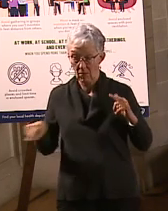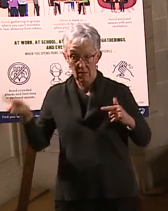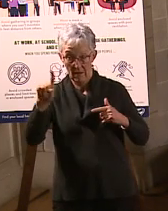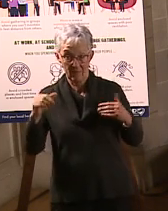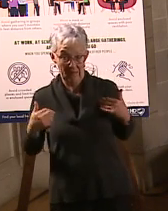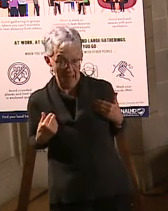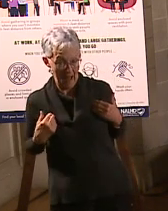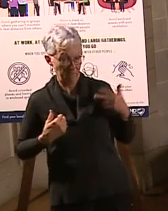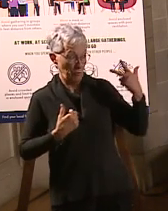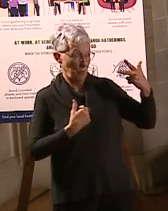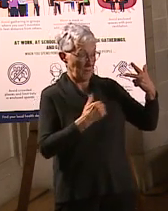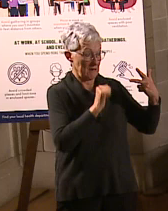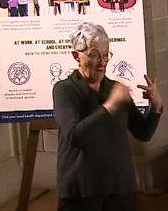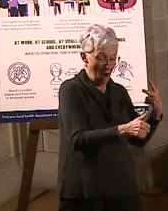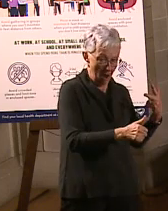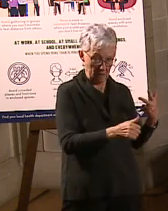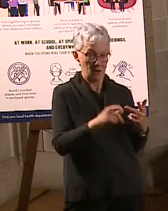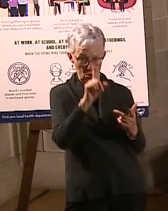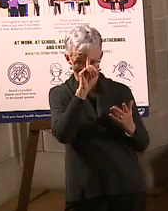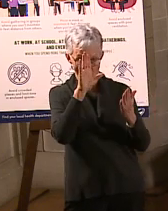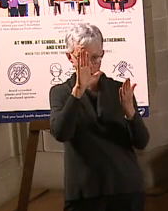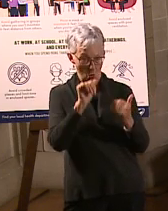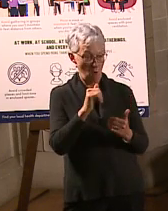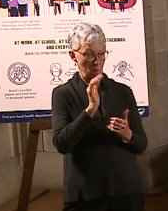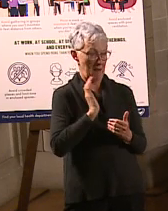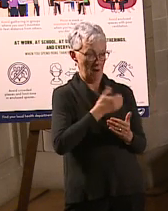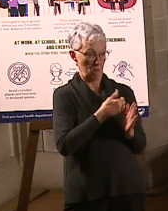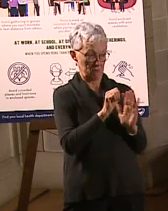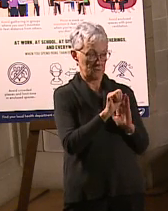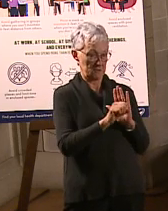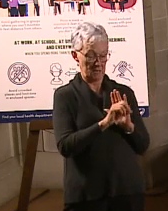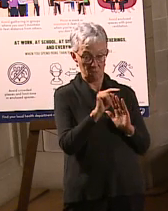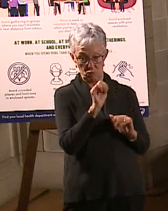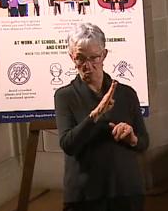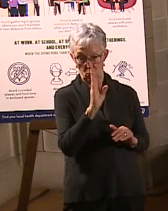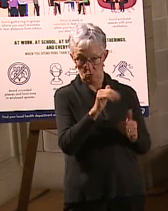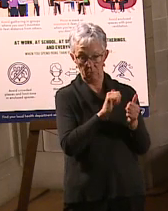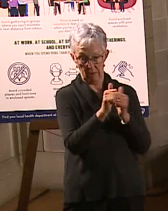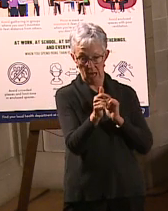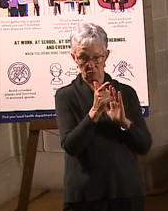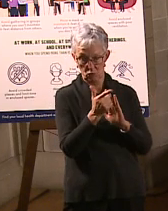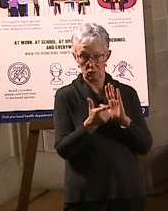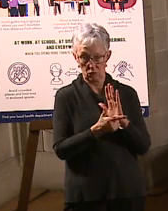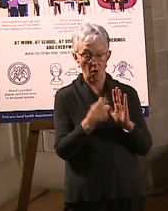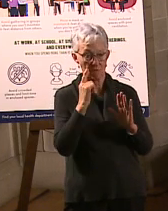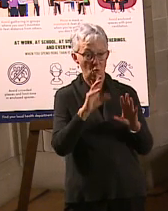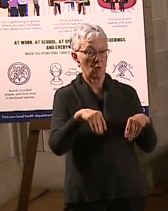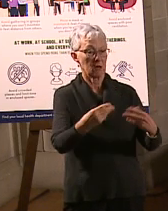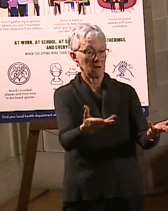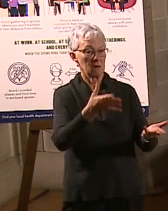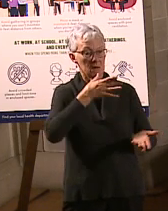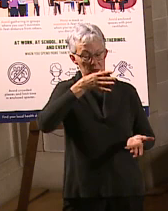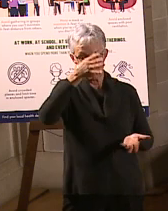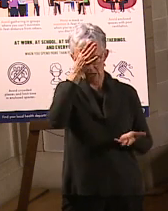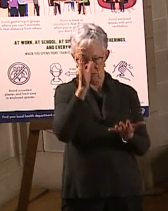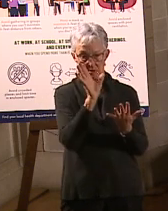Governor, soon that will only be 2 states, and then we'll get working on those 2 states as well. But thank you so much, and thank you for the opportunity to